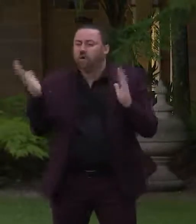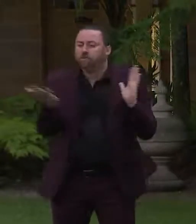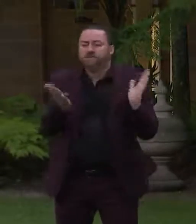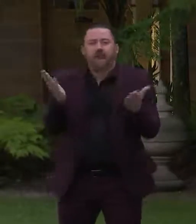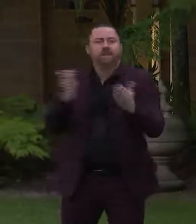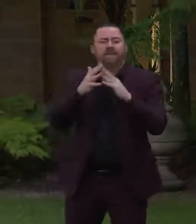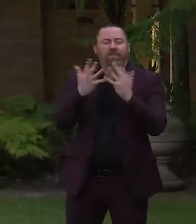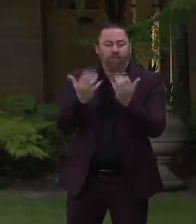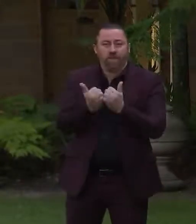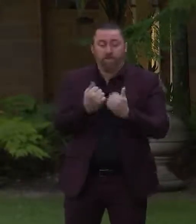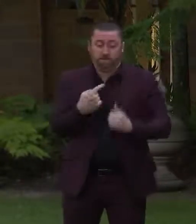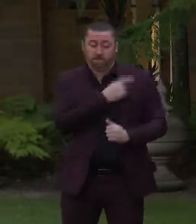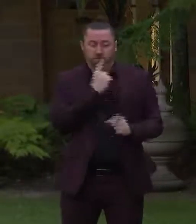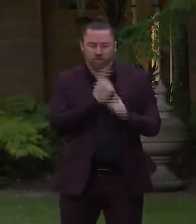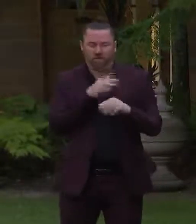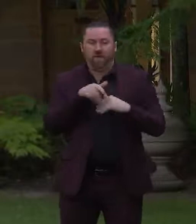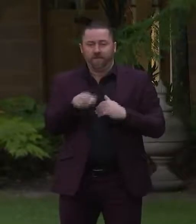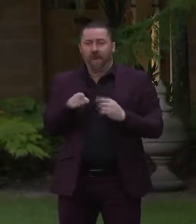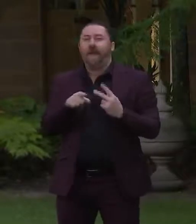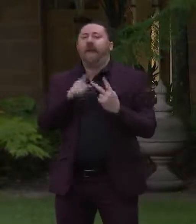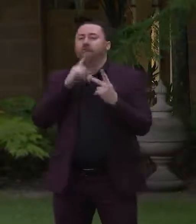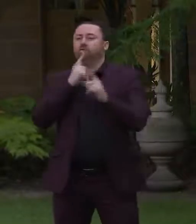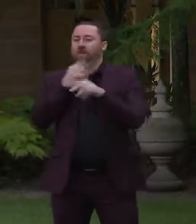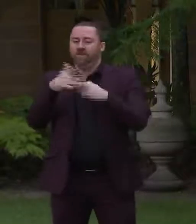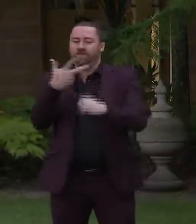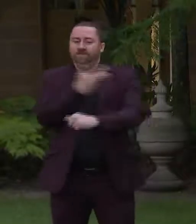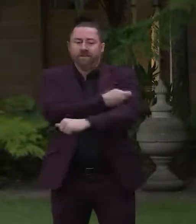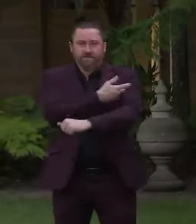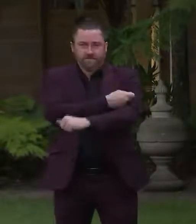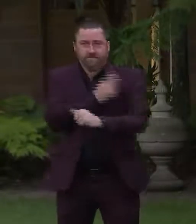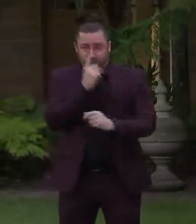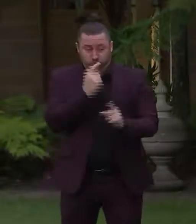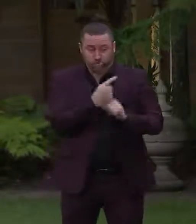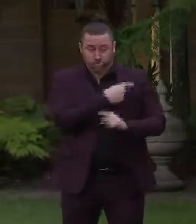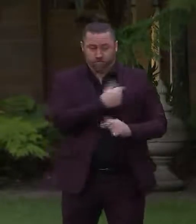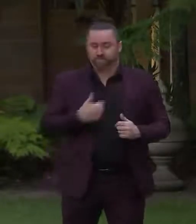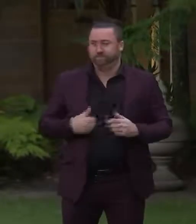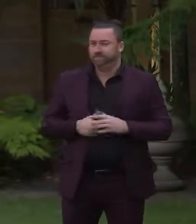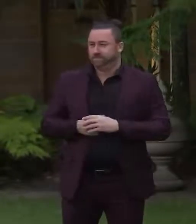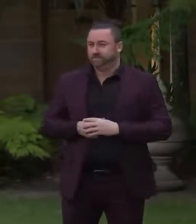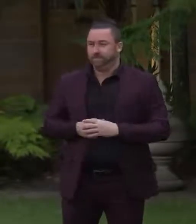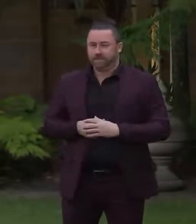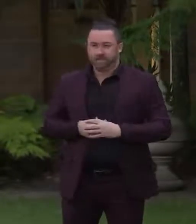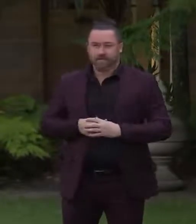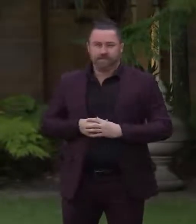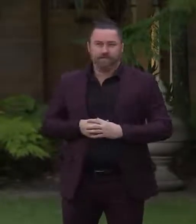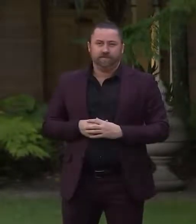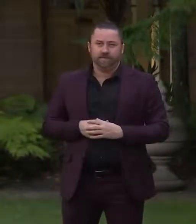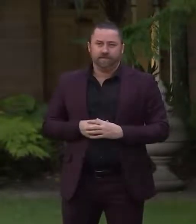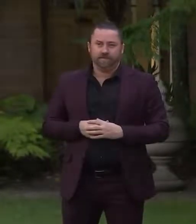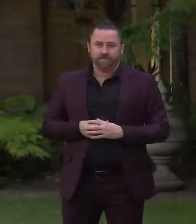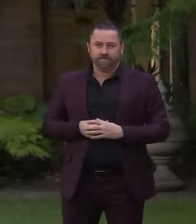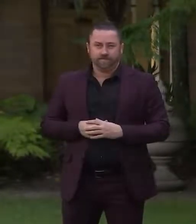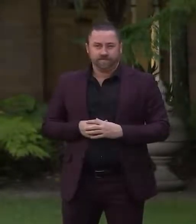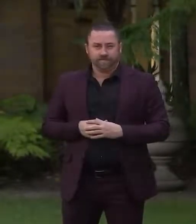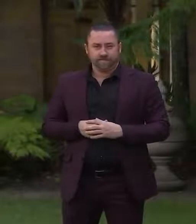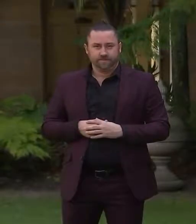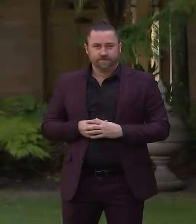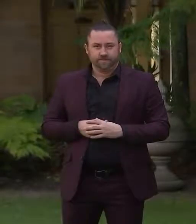that, and also to address the vaccine issue. Thank you. Thanks, Deputy.